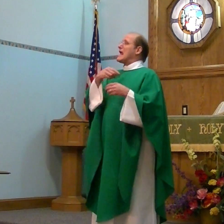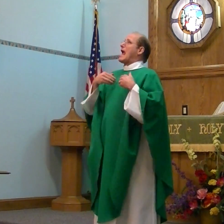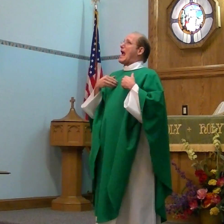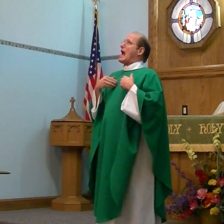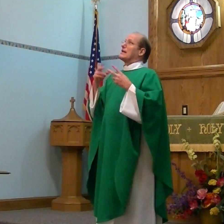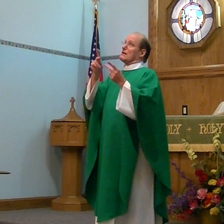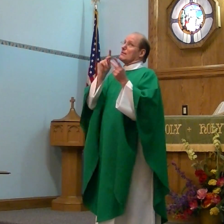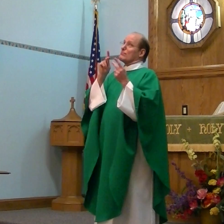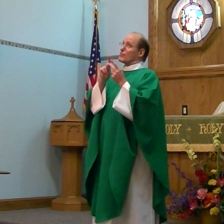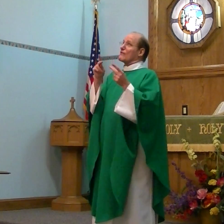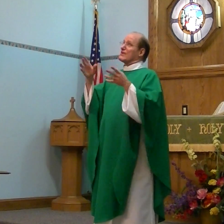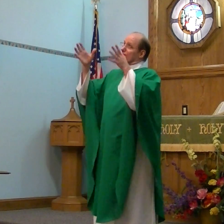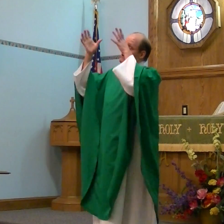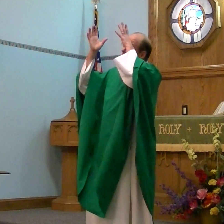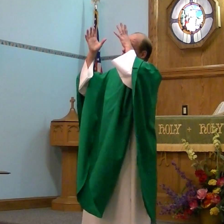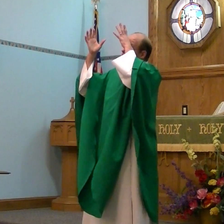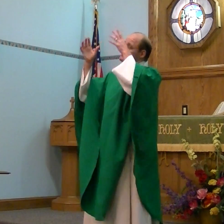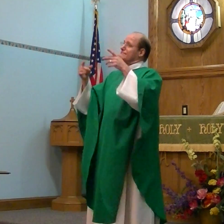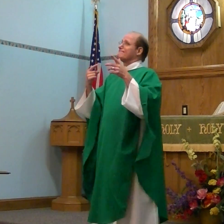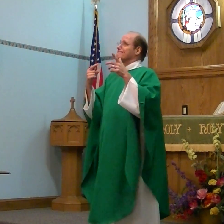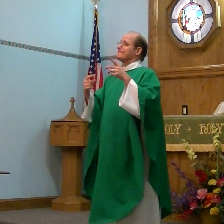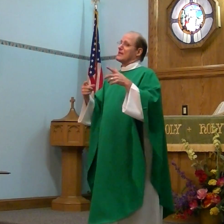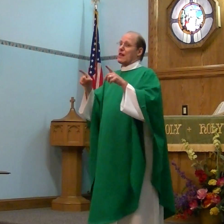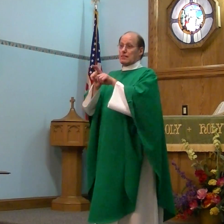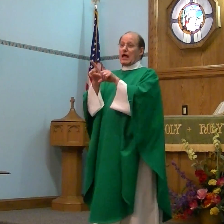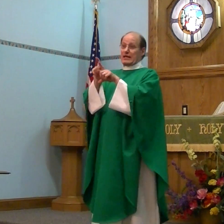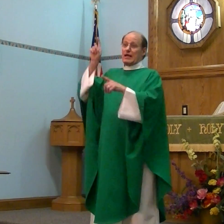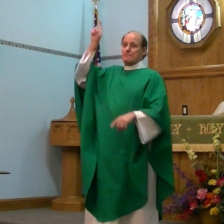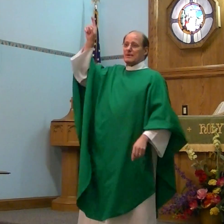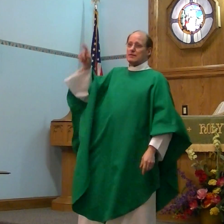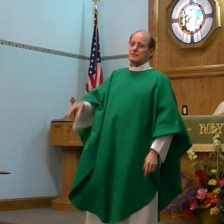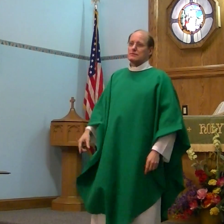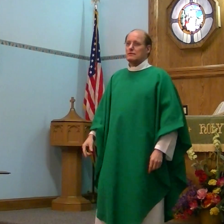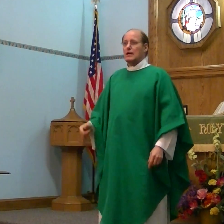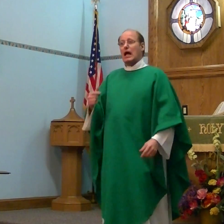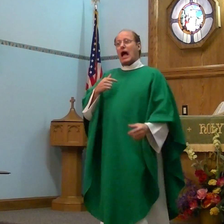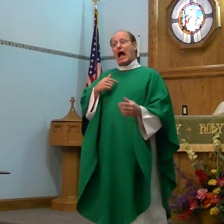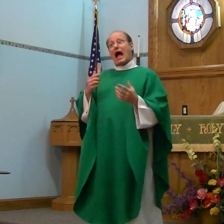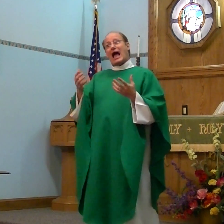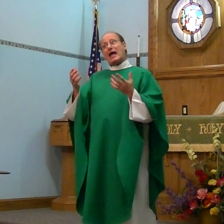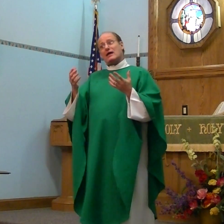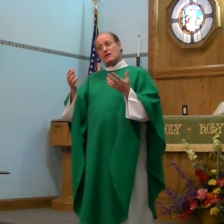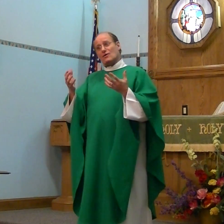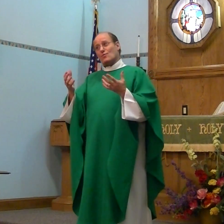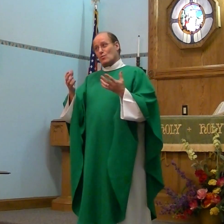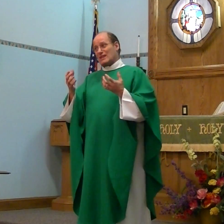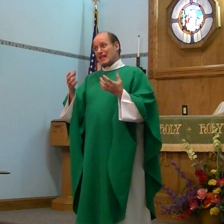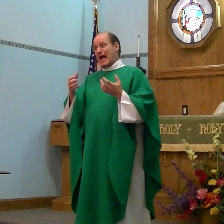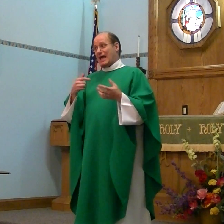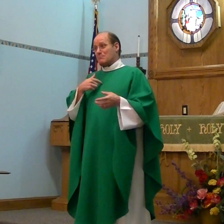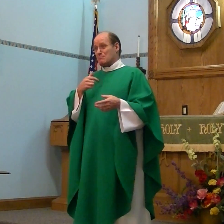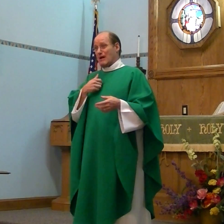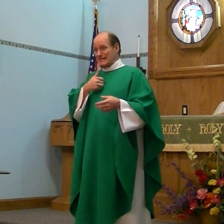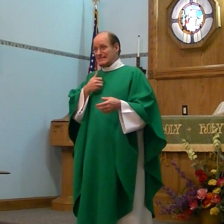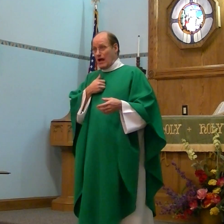had a perfect father like him. I would like, myself,